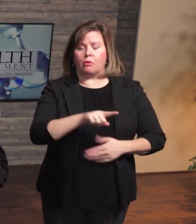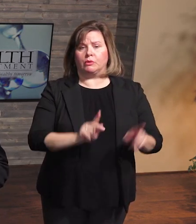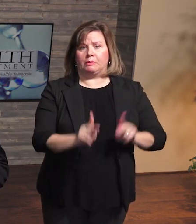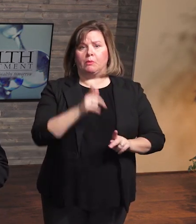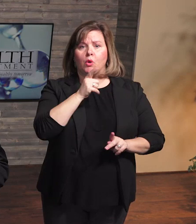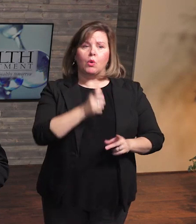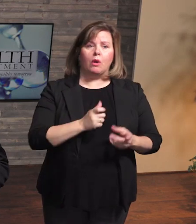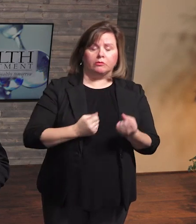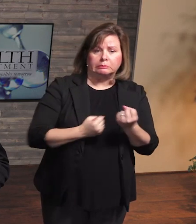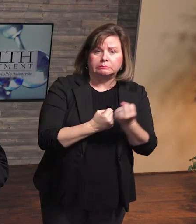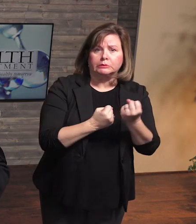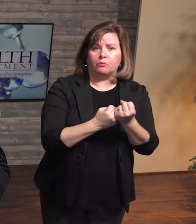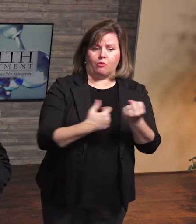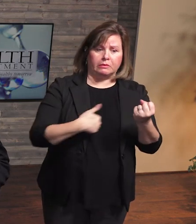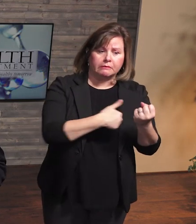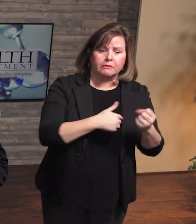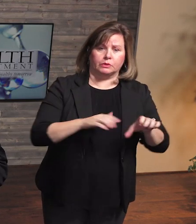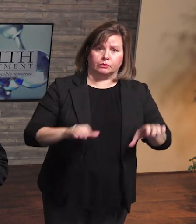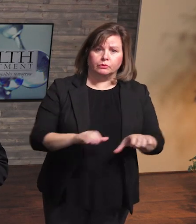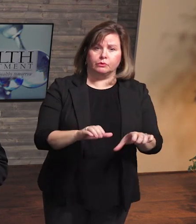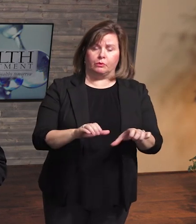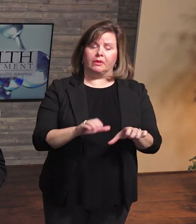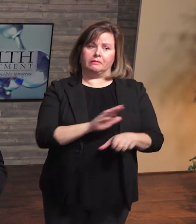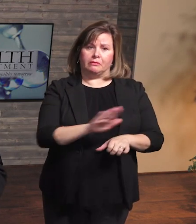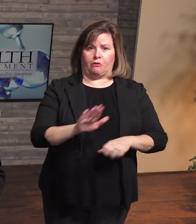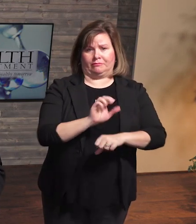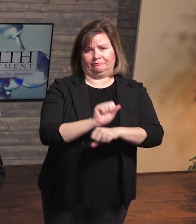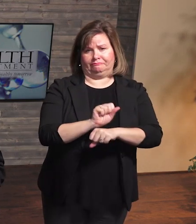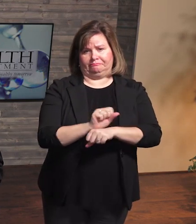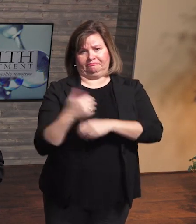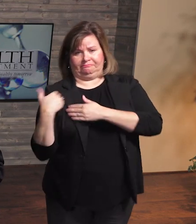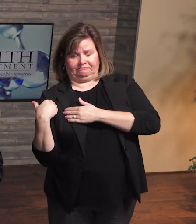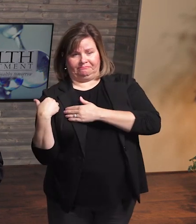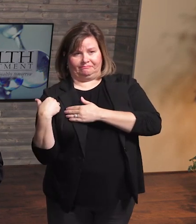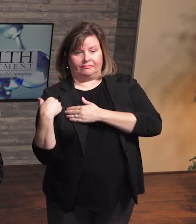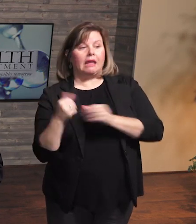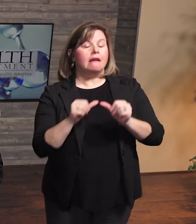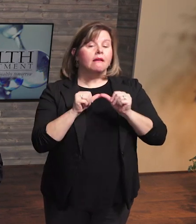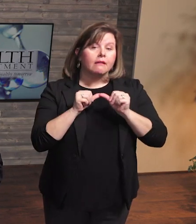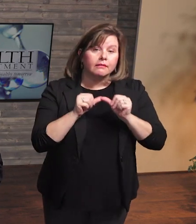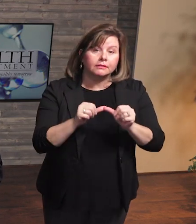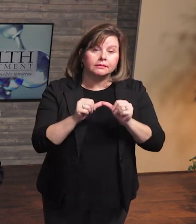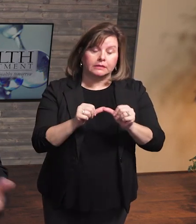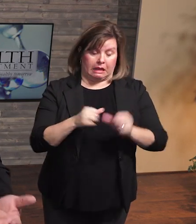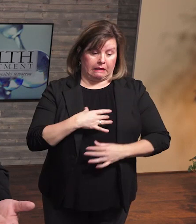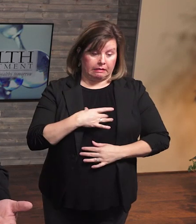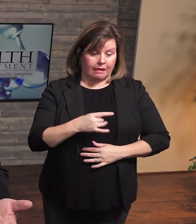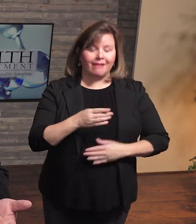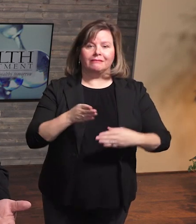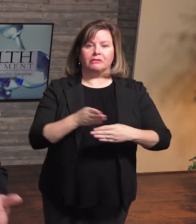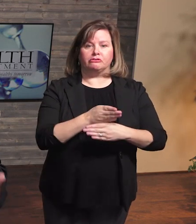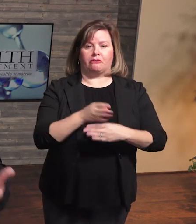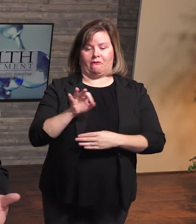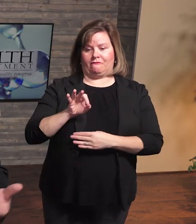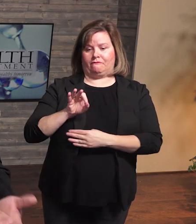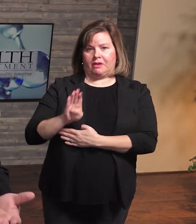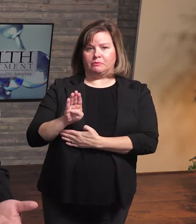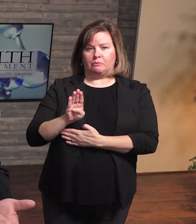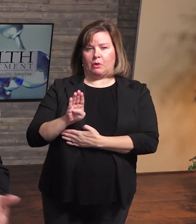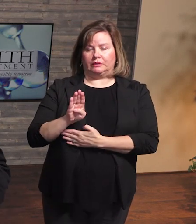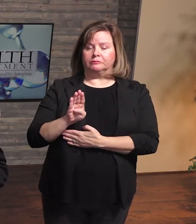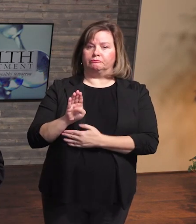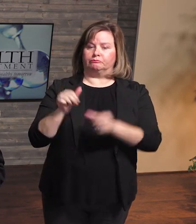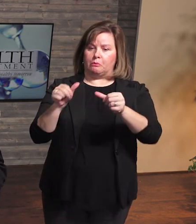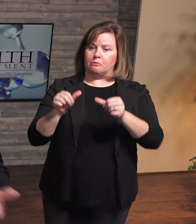Please continue to like and share our Facebook posts. And please keep them in mind and keep your neighbors in mind, how you